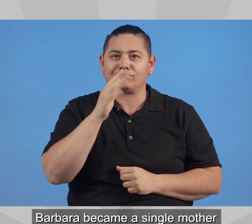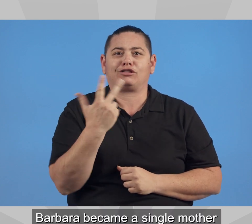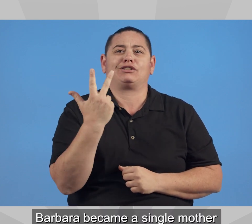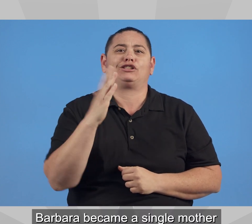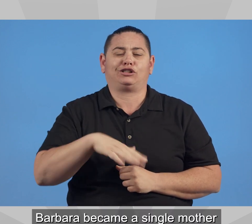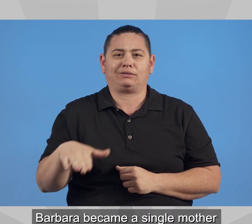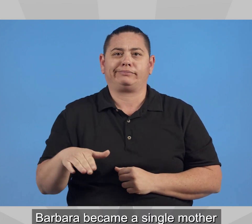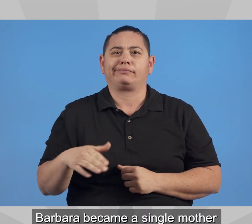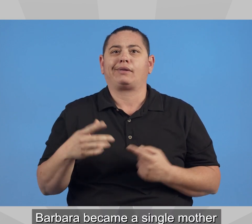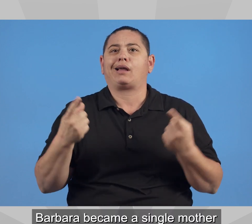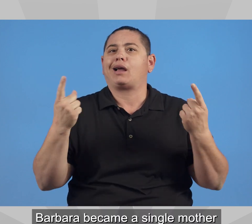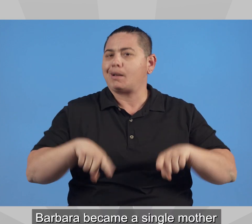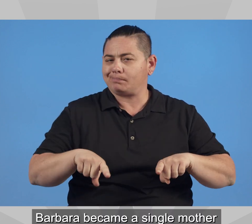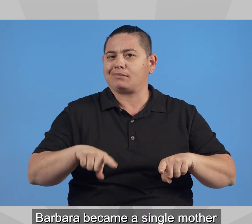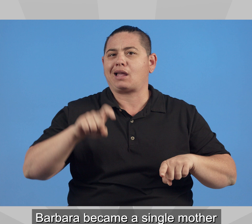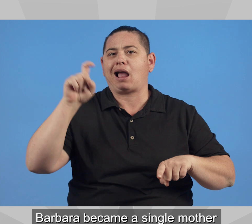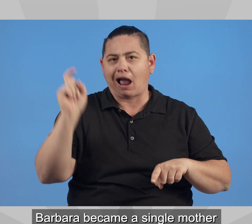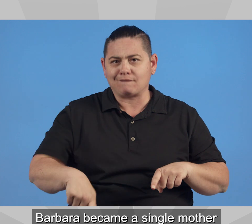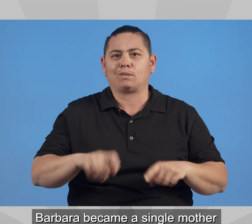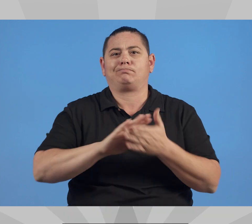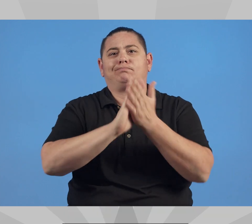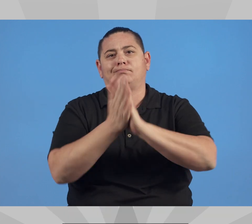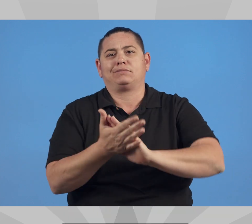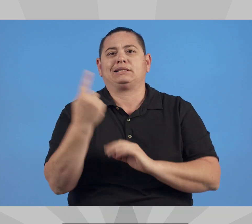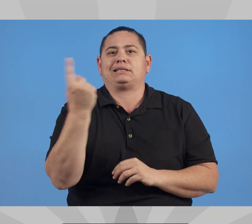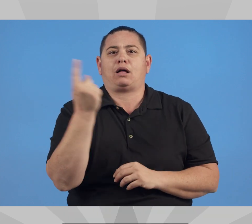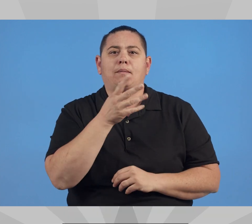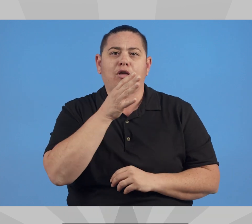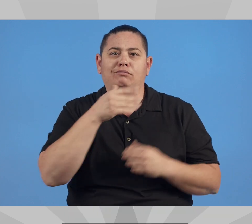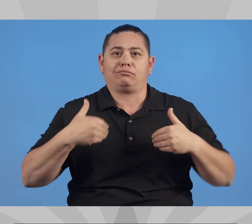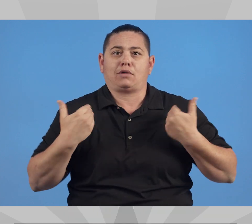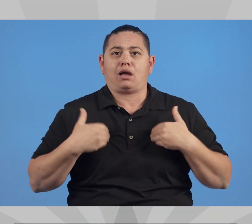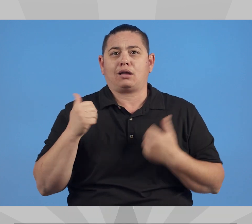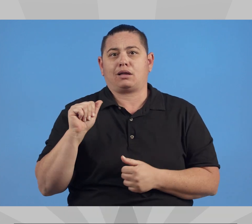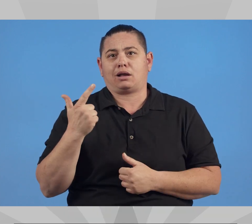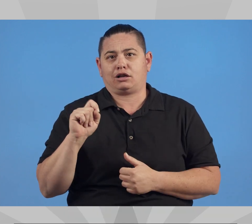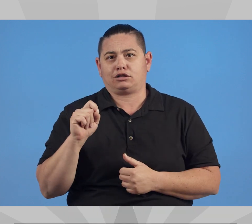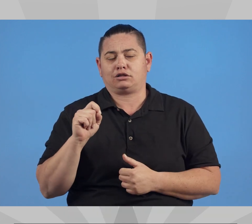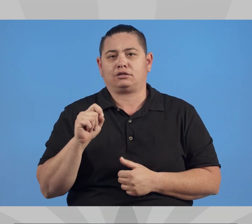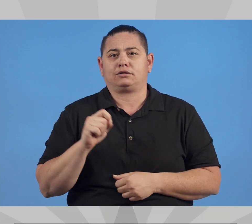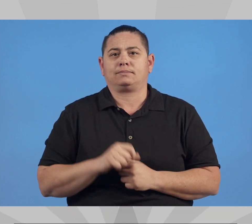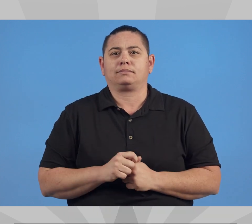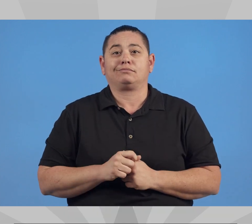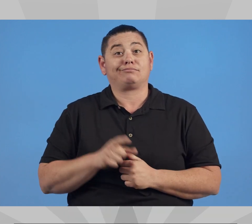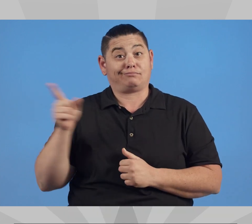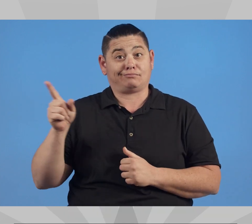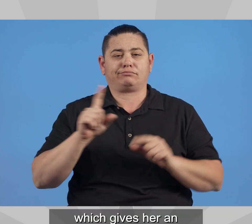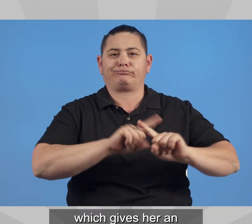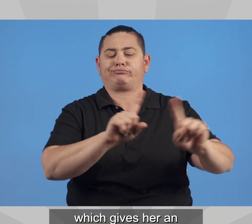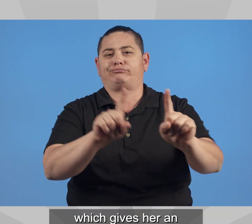Barbara became a single mother of 3 at an early age and, out of necessity, acquired a diverse employment